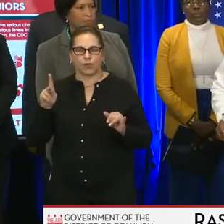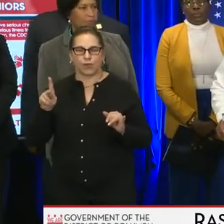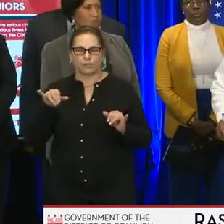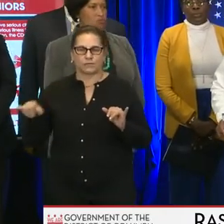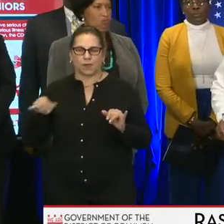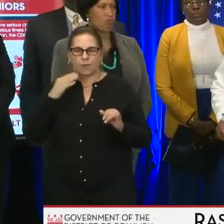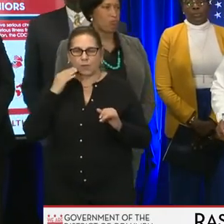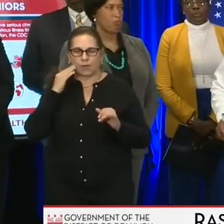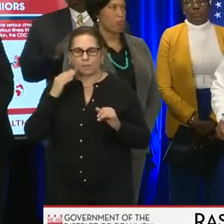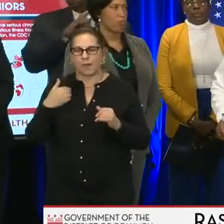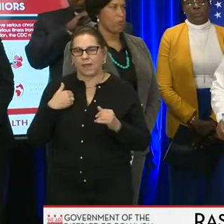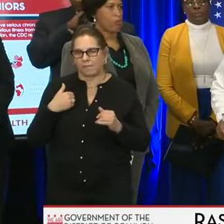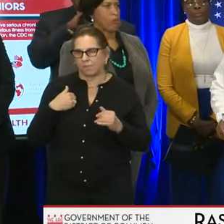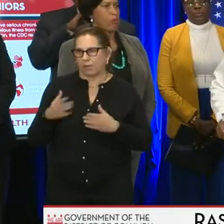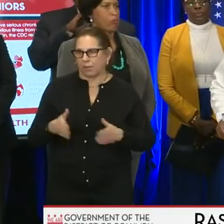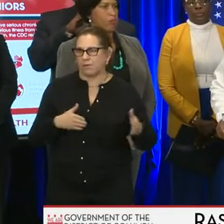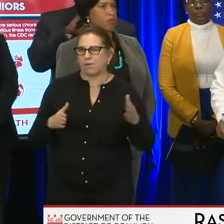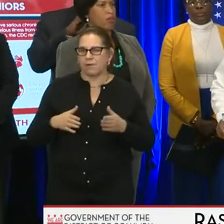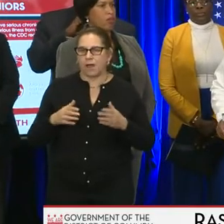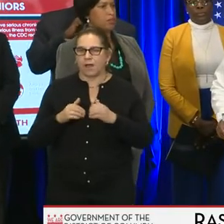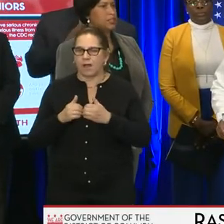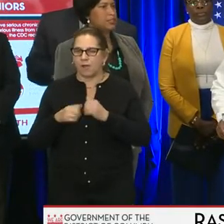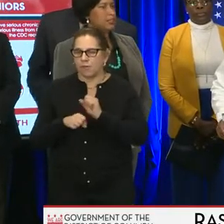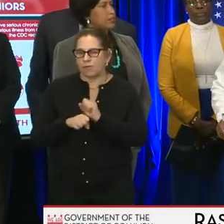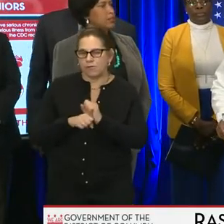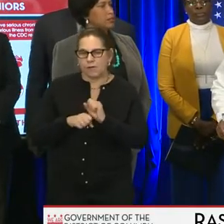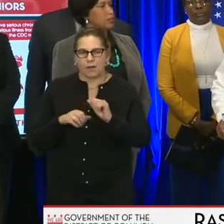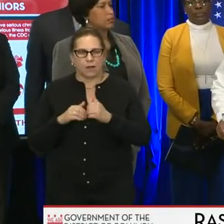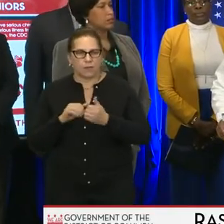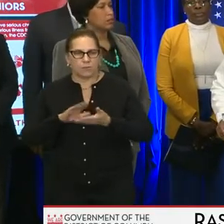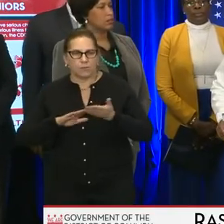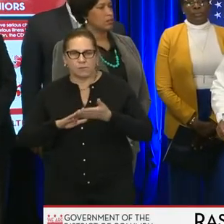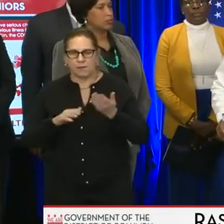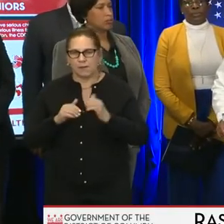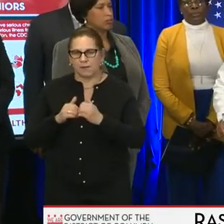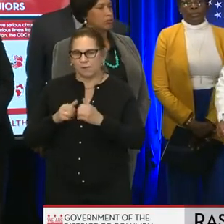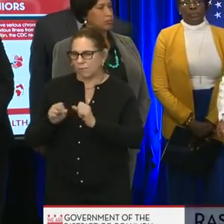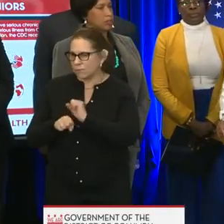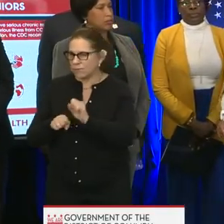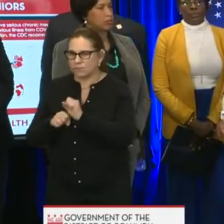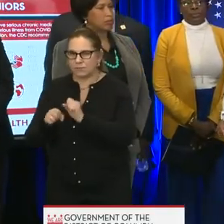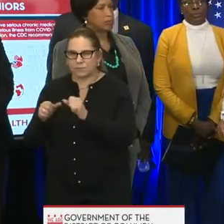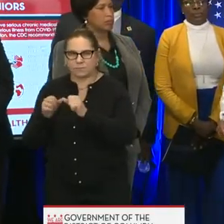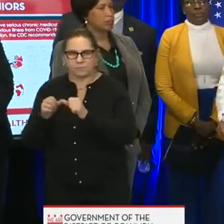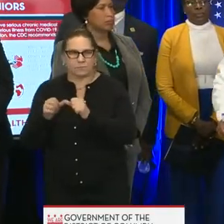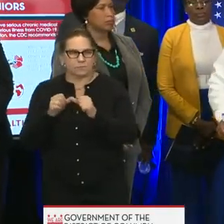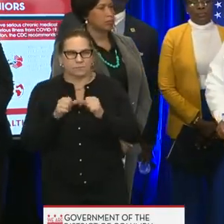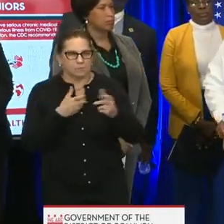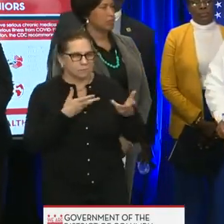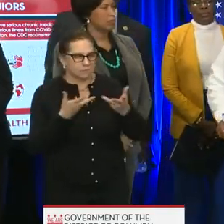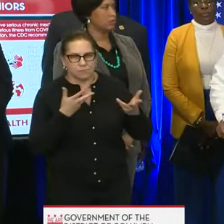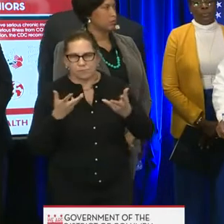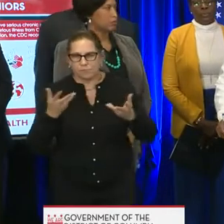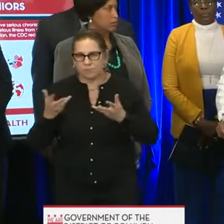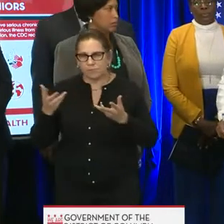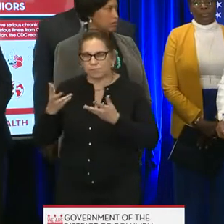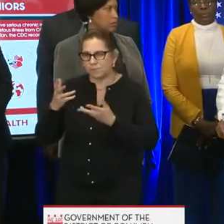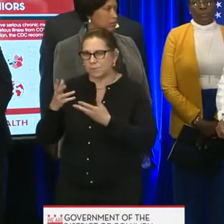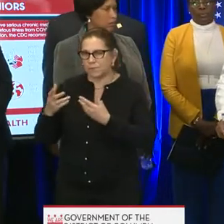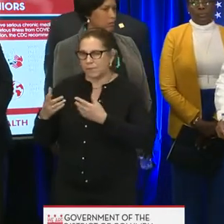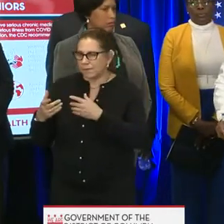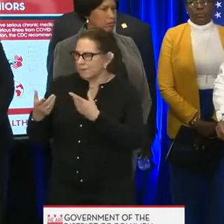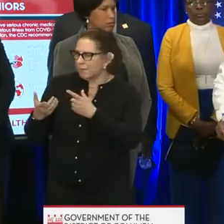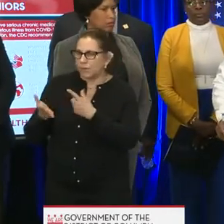operational plans in place to try to limit the amount of public interaction that is required for our agencies that have